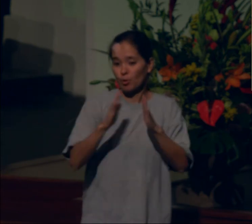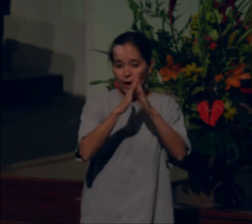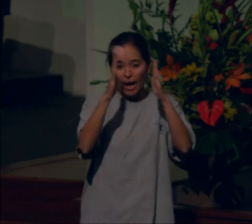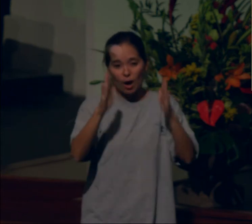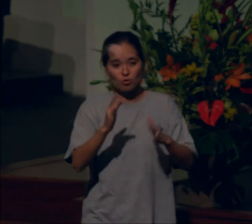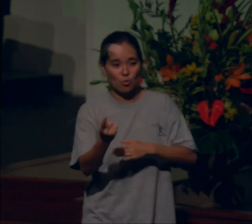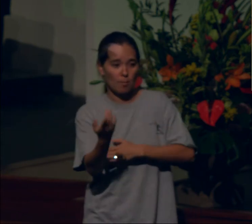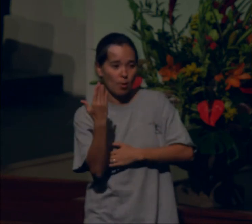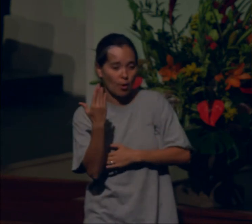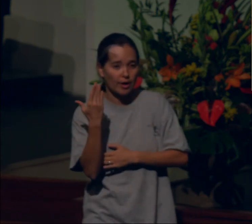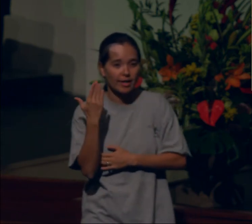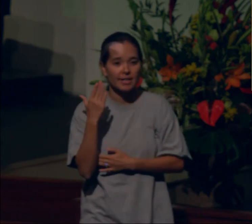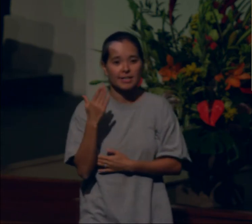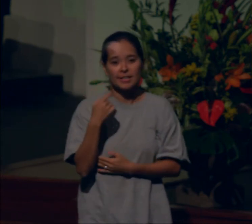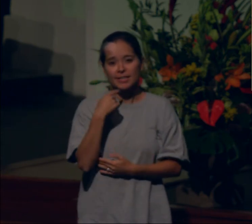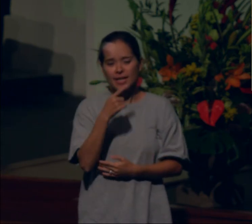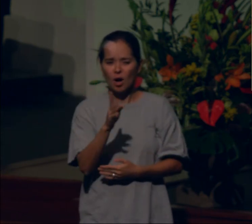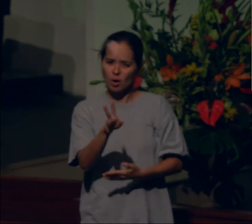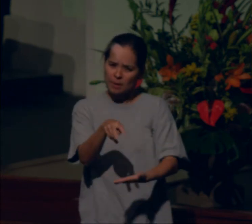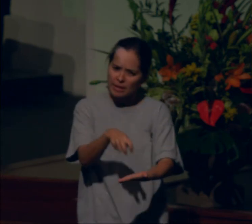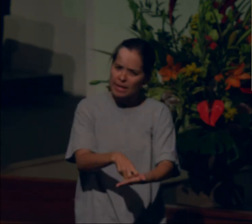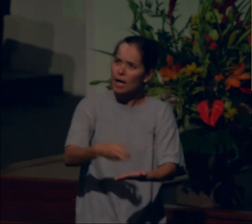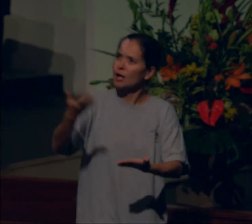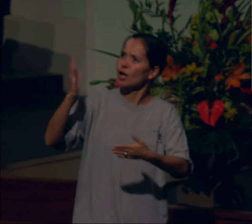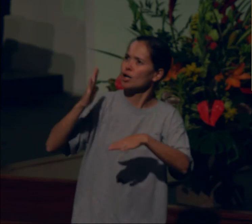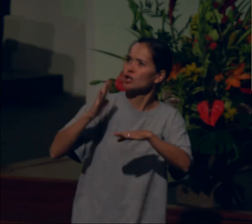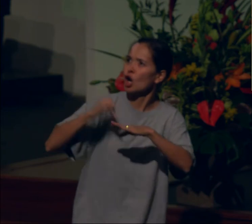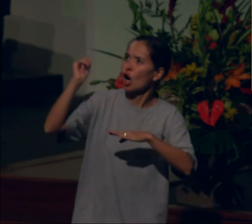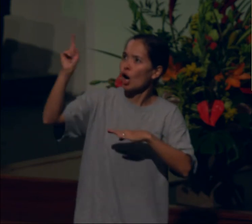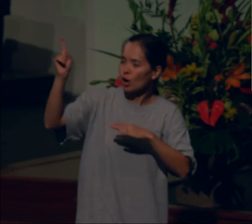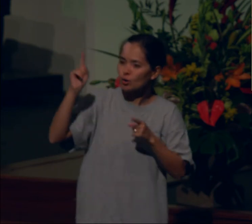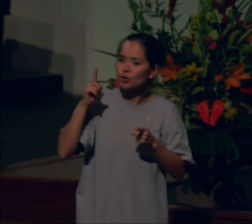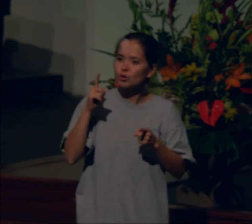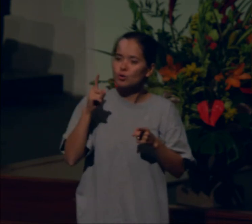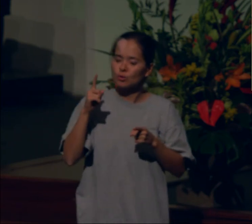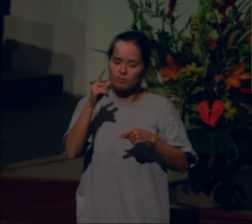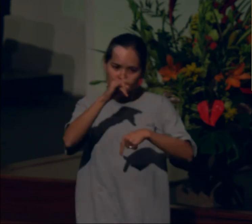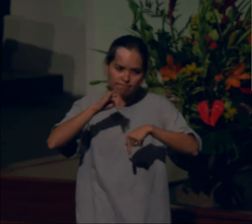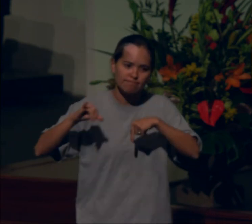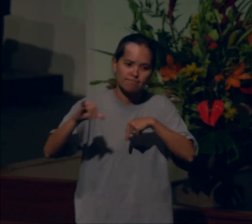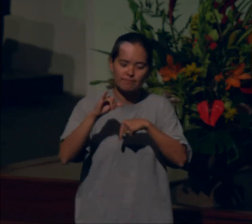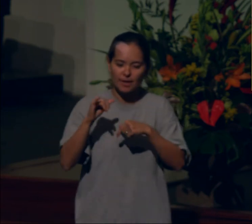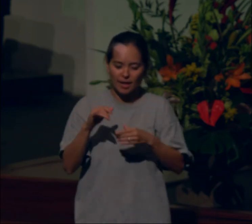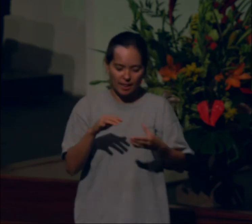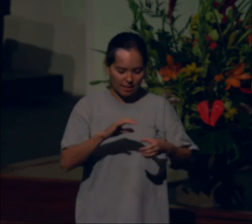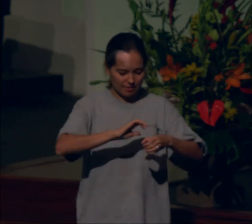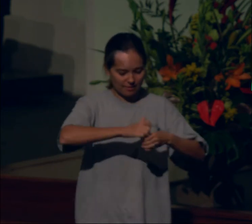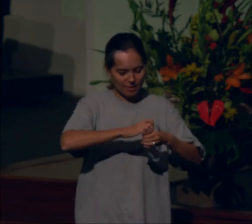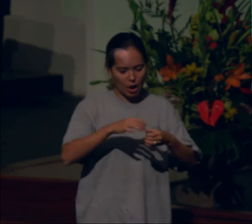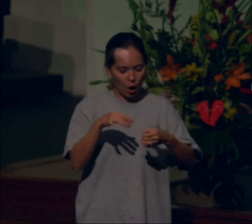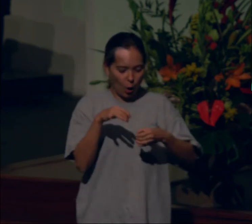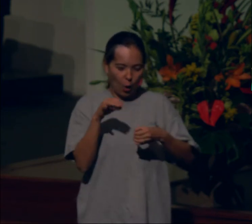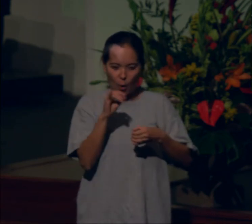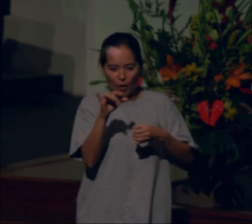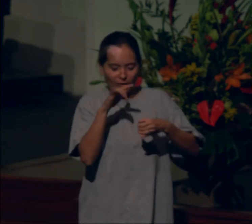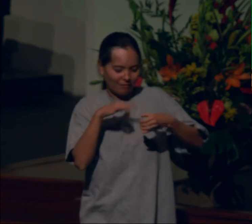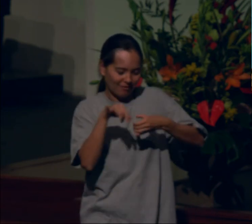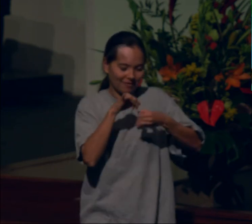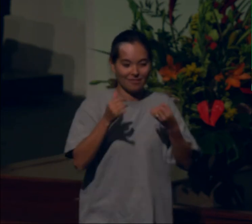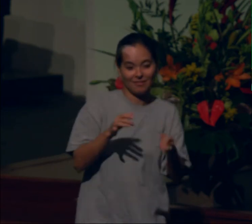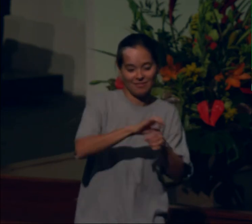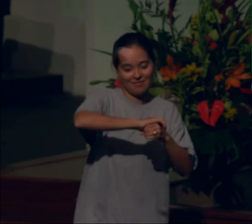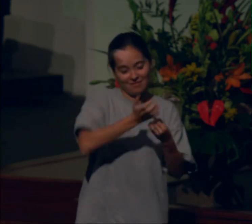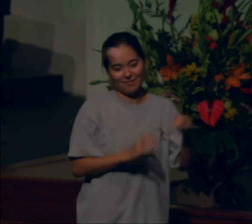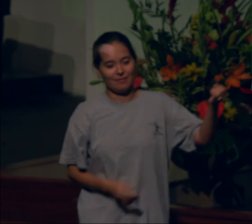one morning and saying, take a knee, the Lord has called you, and pulling out a bottle of Crisco oil and pouring it over your head.